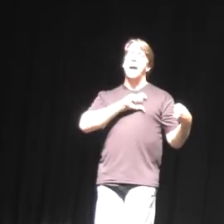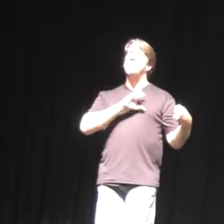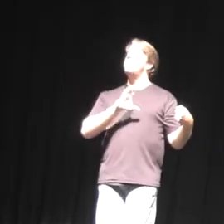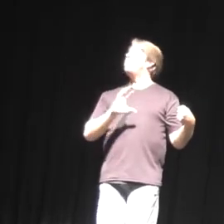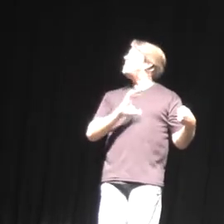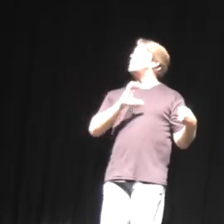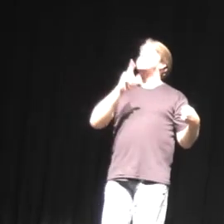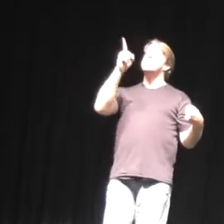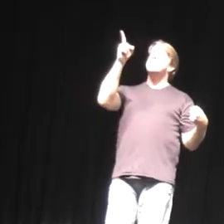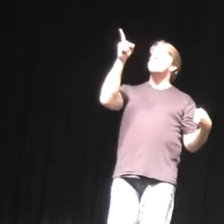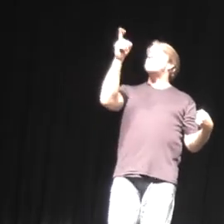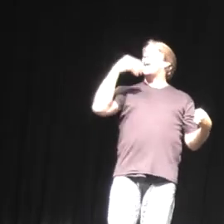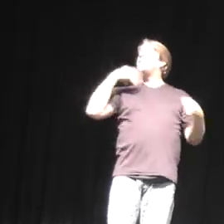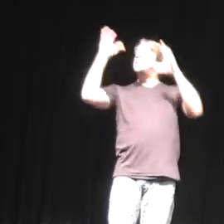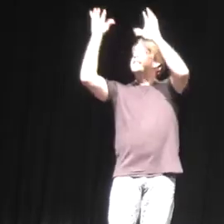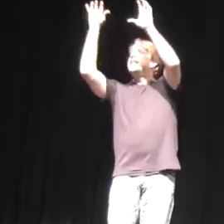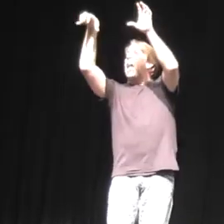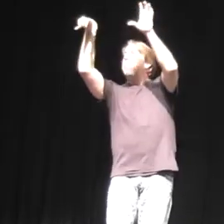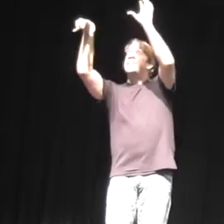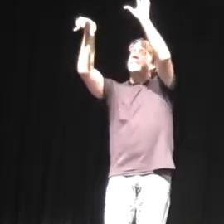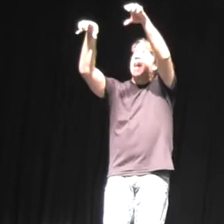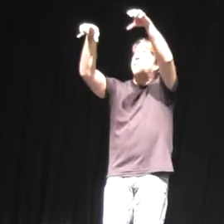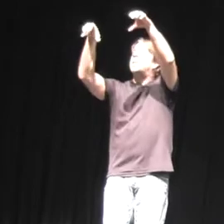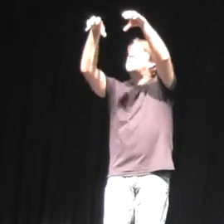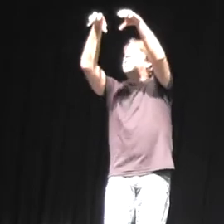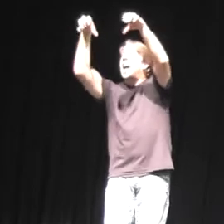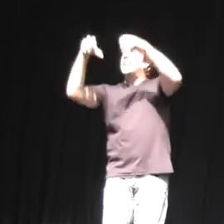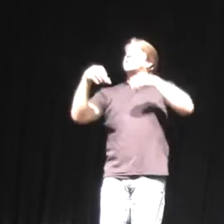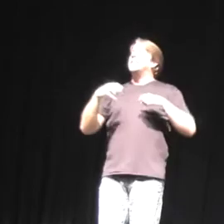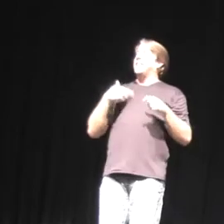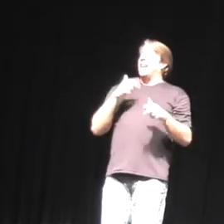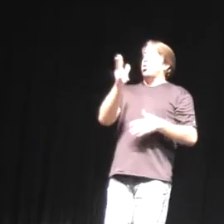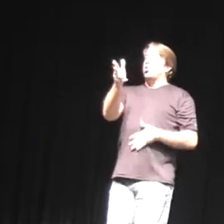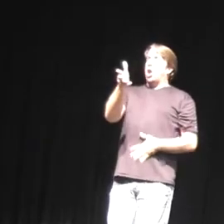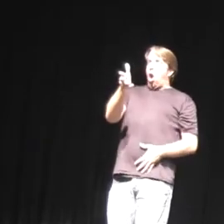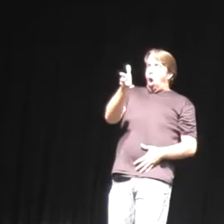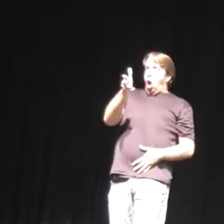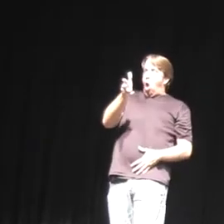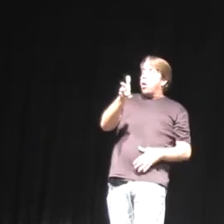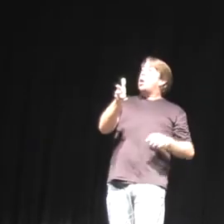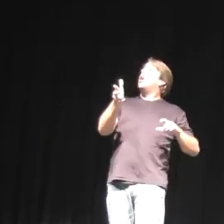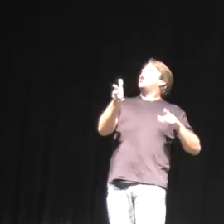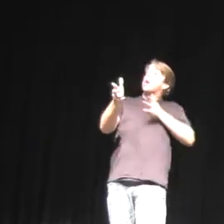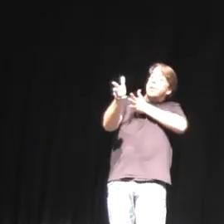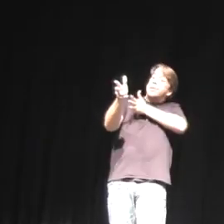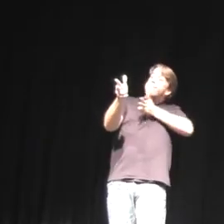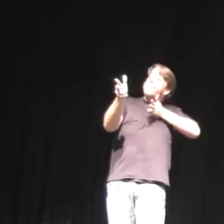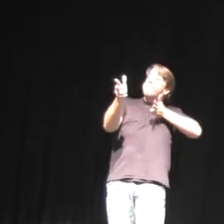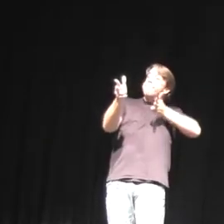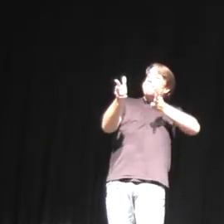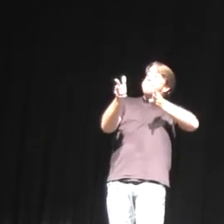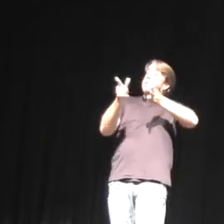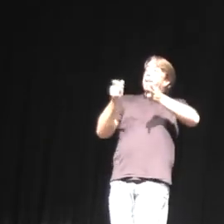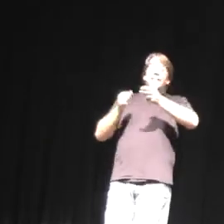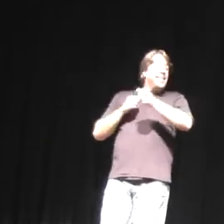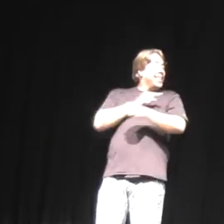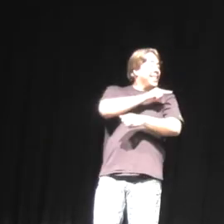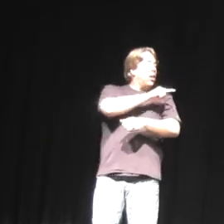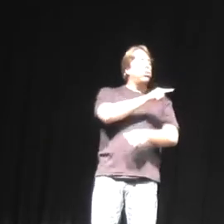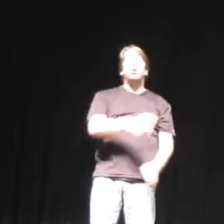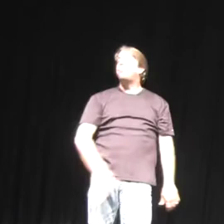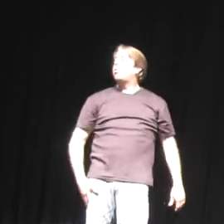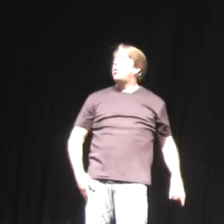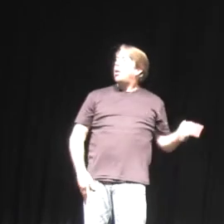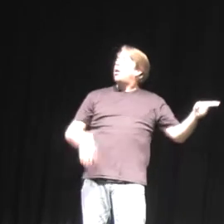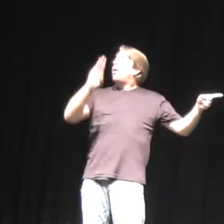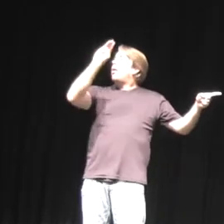behind you because it's got like the siren, it's got like on the top, you freak out, you go real slow, you slam your brakes on, and then that car comes right up beside you and it's like a mall cop,